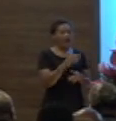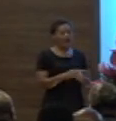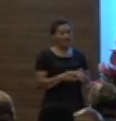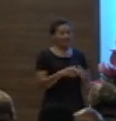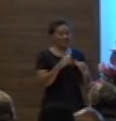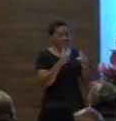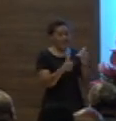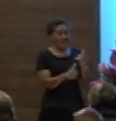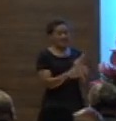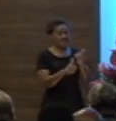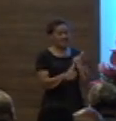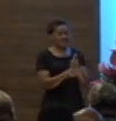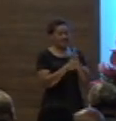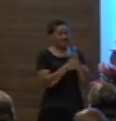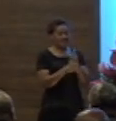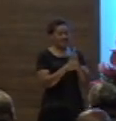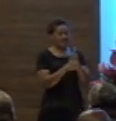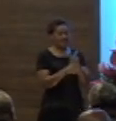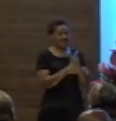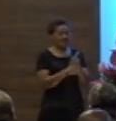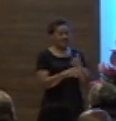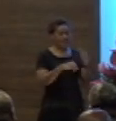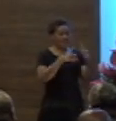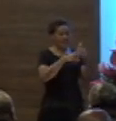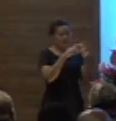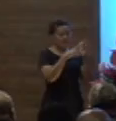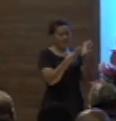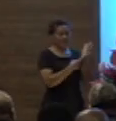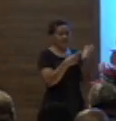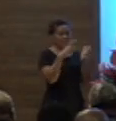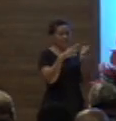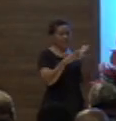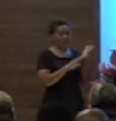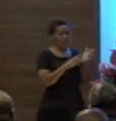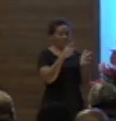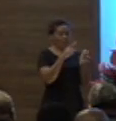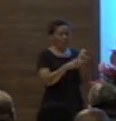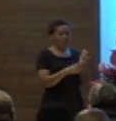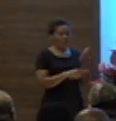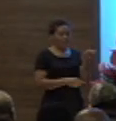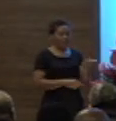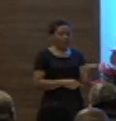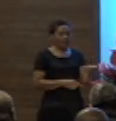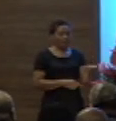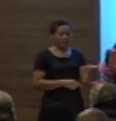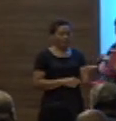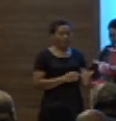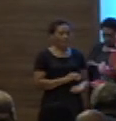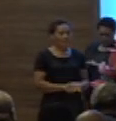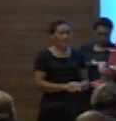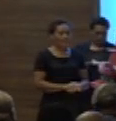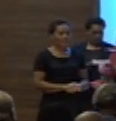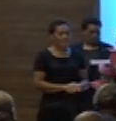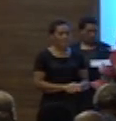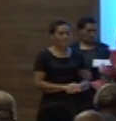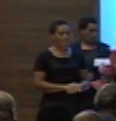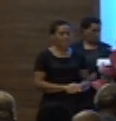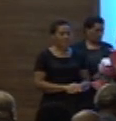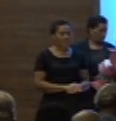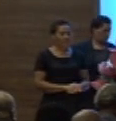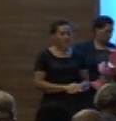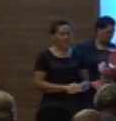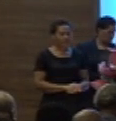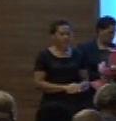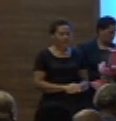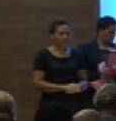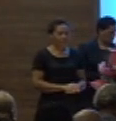and Communications, the Honorable Siromi Turanga, to present the Honorable Prime Minister with a copy of the